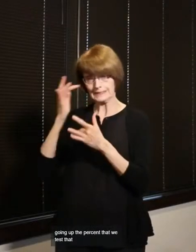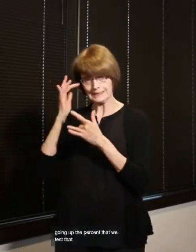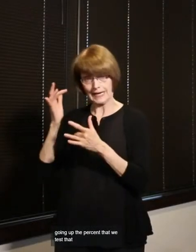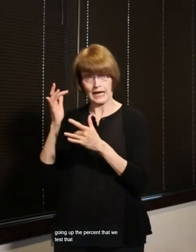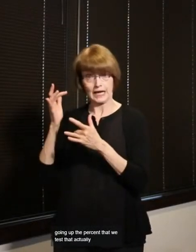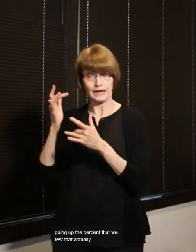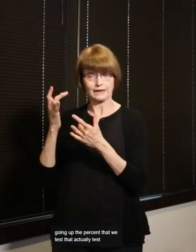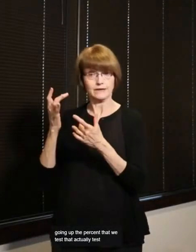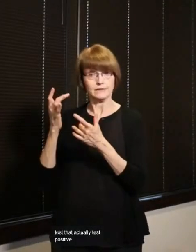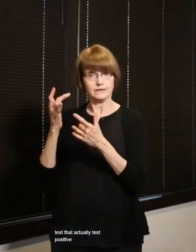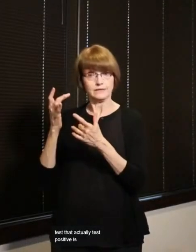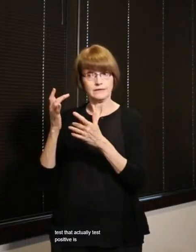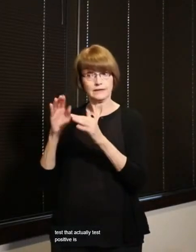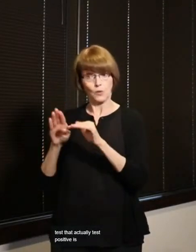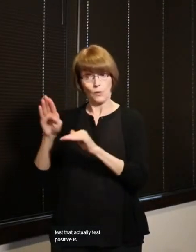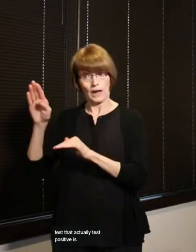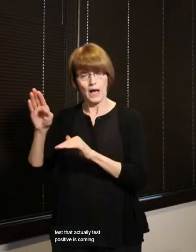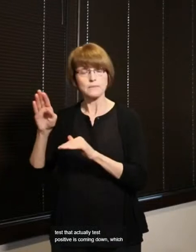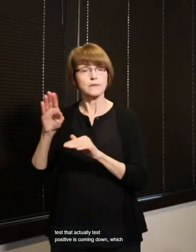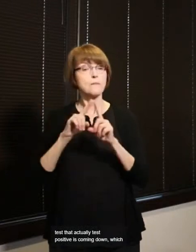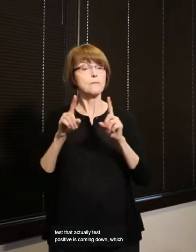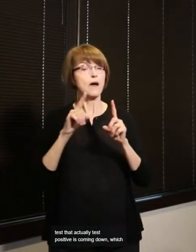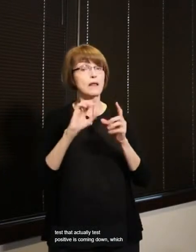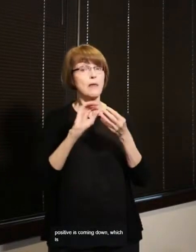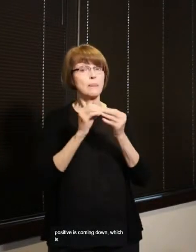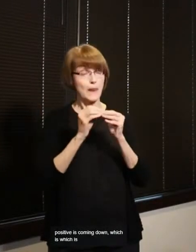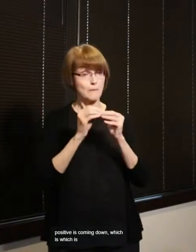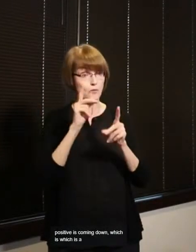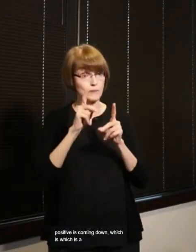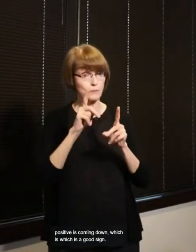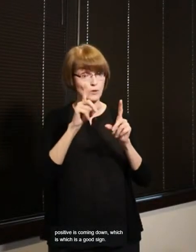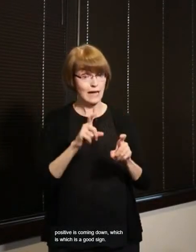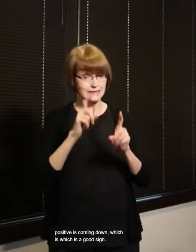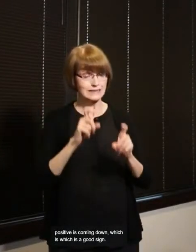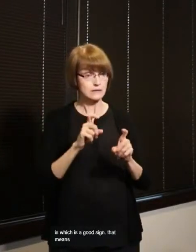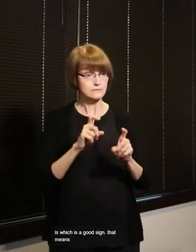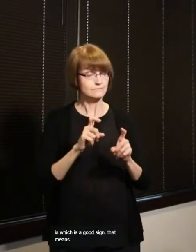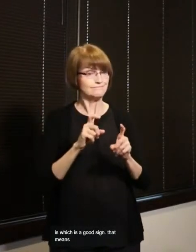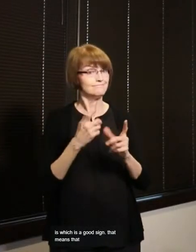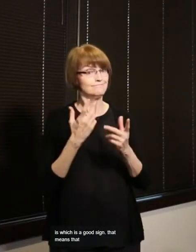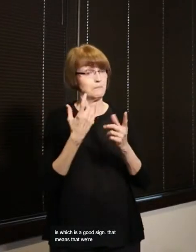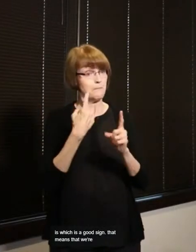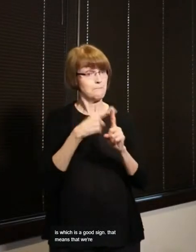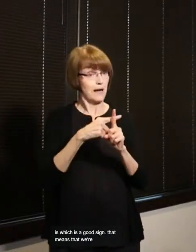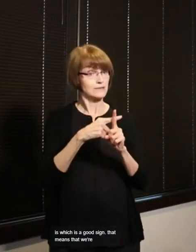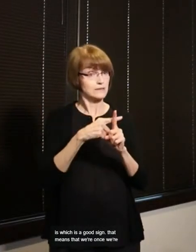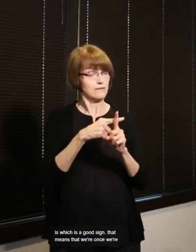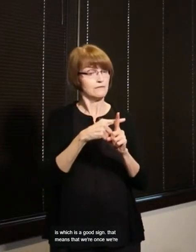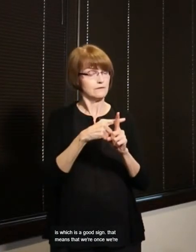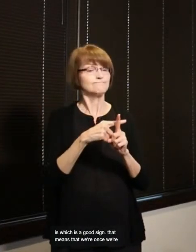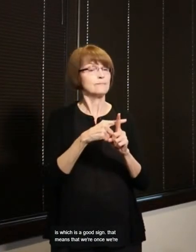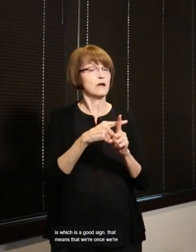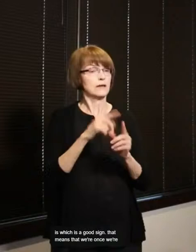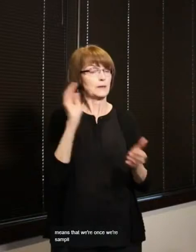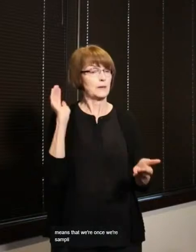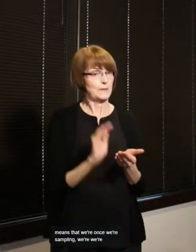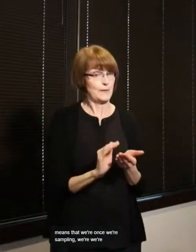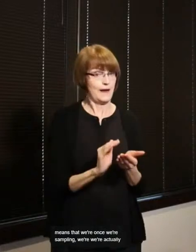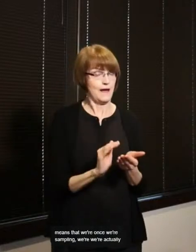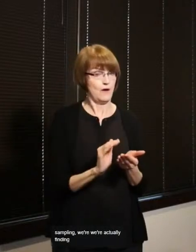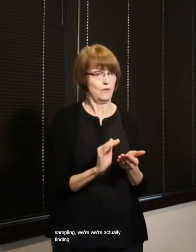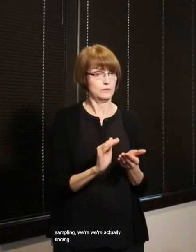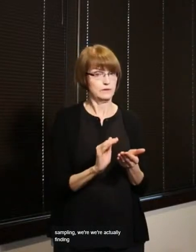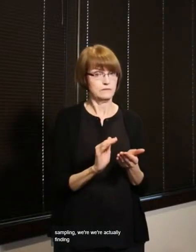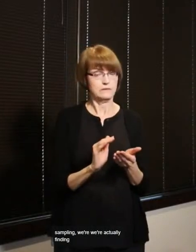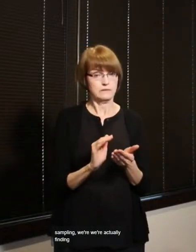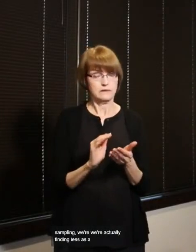actually test positive is coming down, which is a good sign. That means that once we're sampling, we're actually finding less